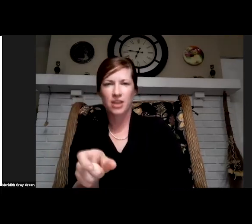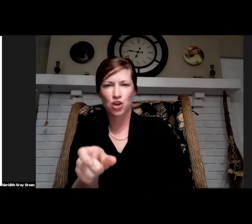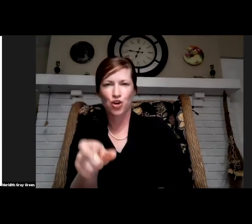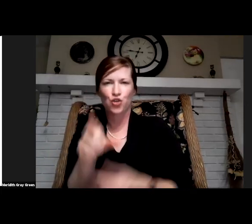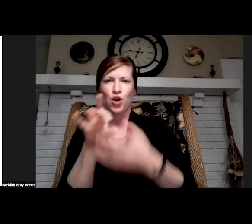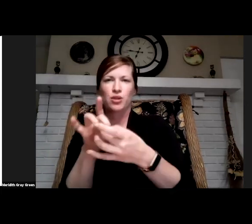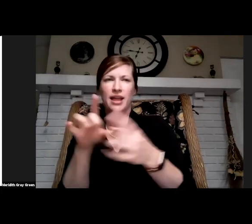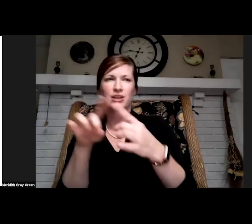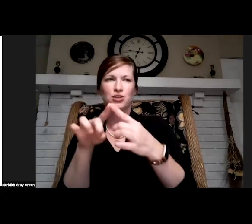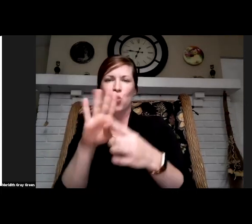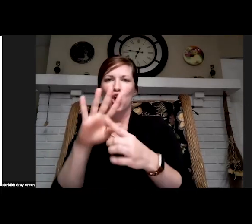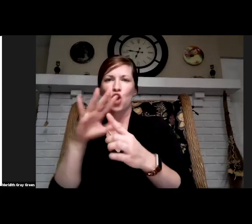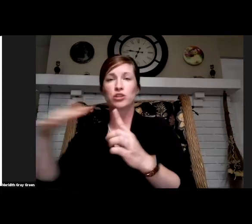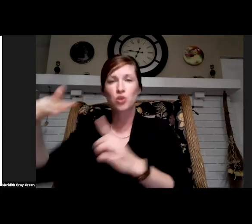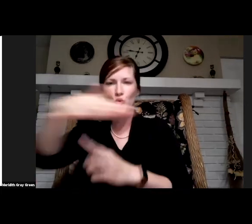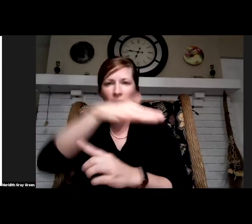So how the artist